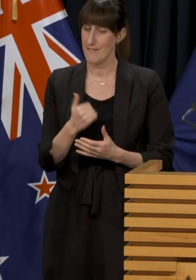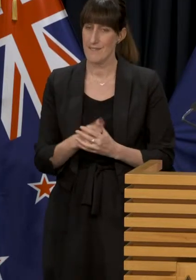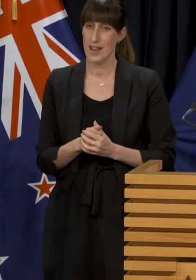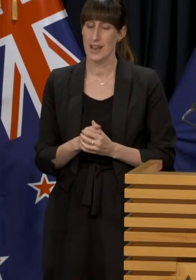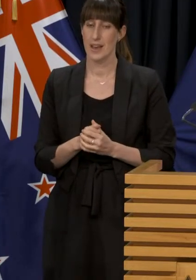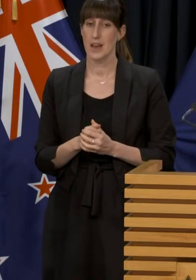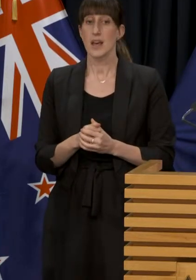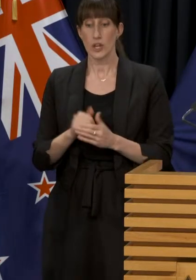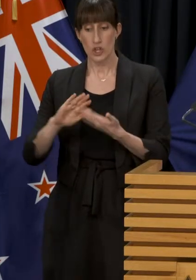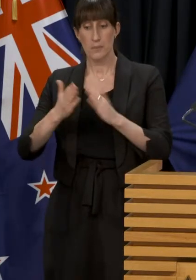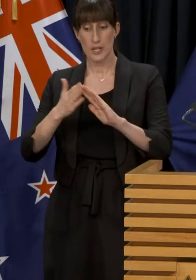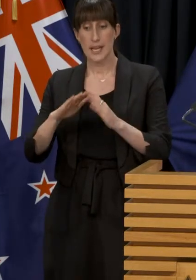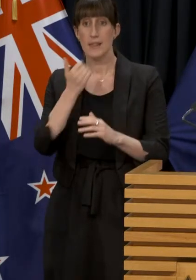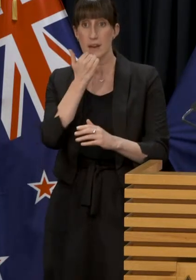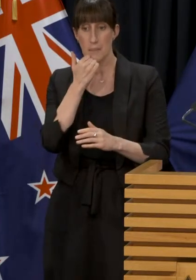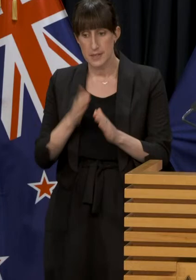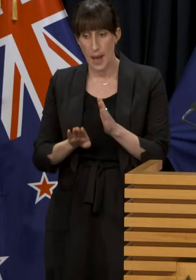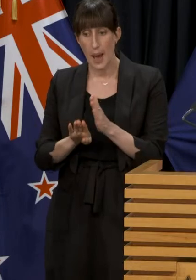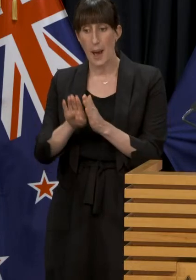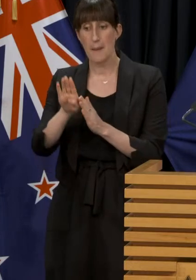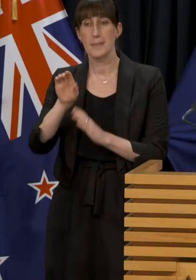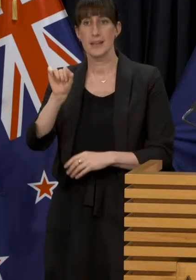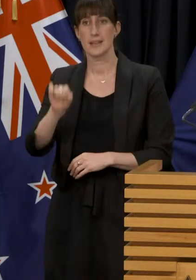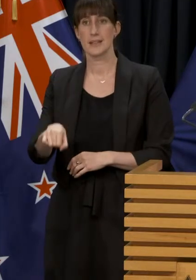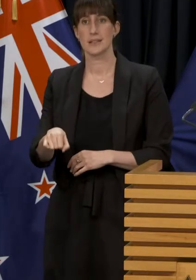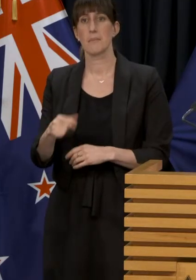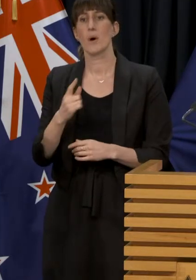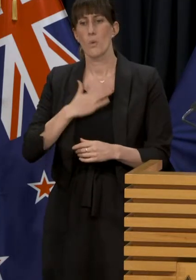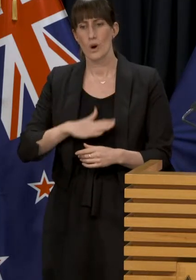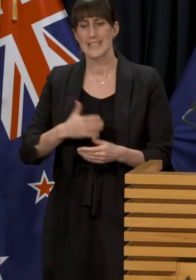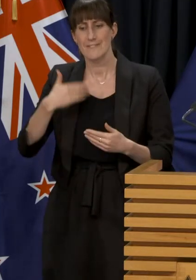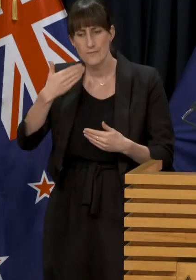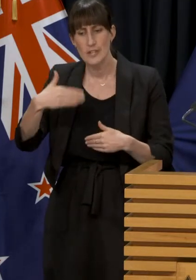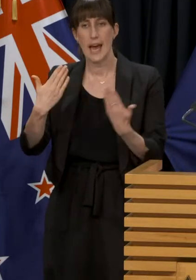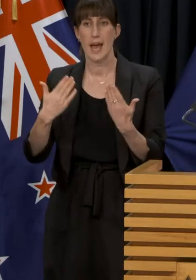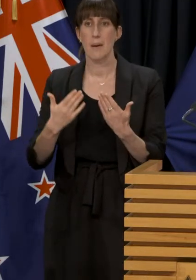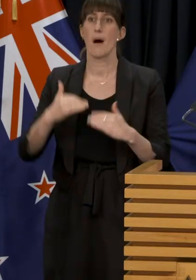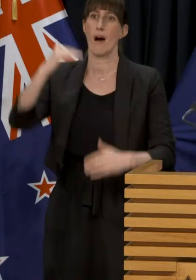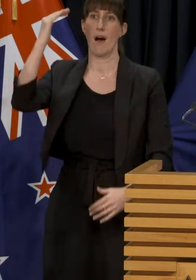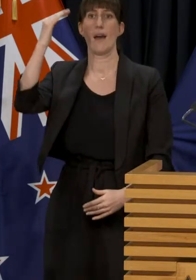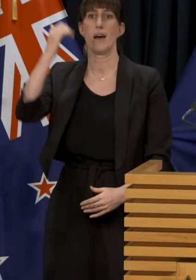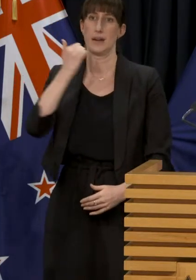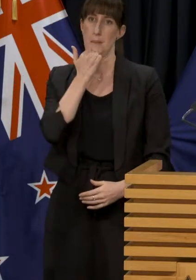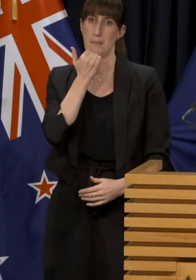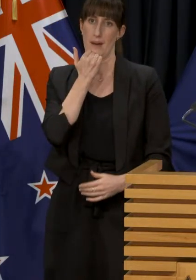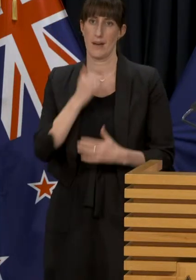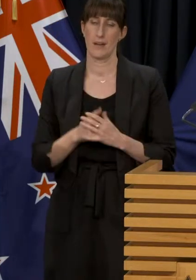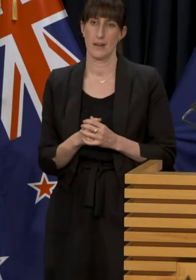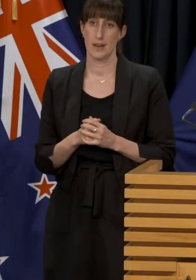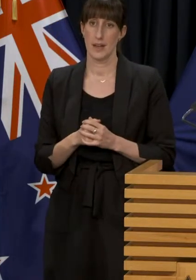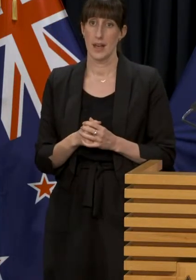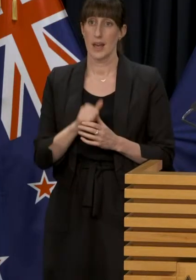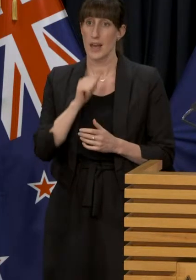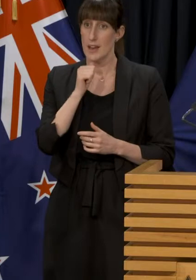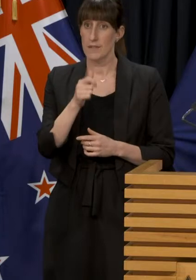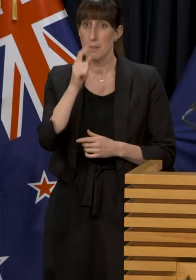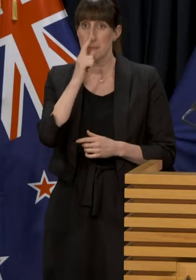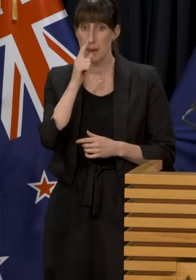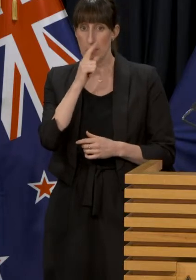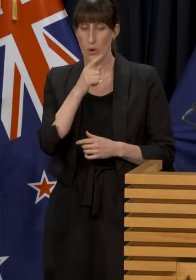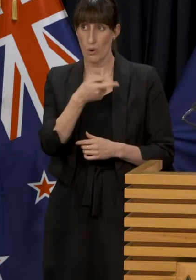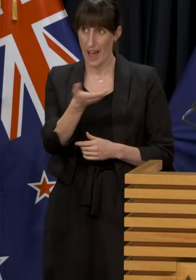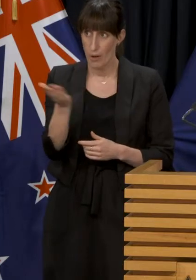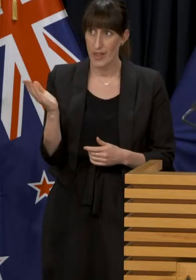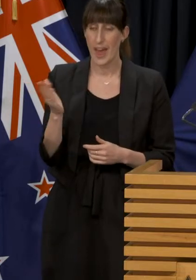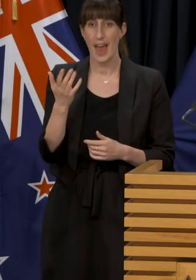community are on the increase, we want to see higher rates of daily testing. Ideally, every person who has COVID-19